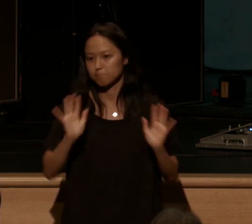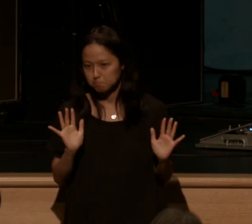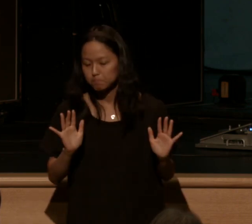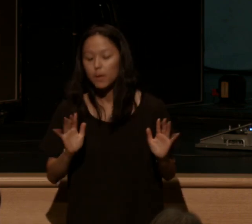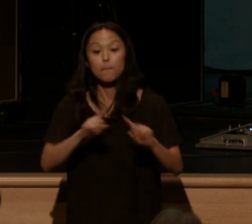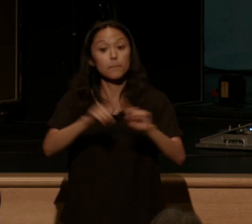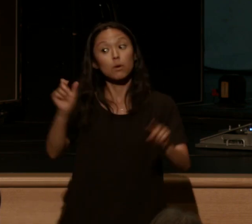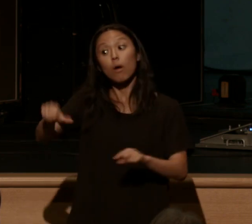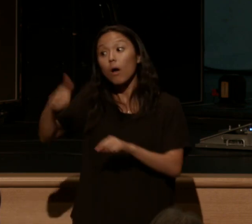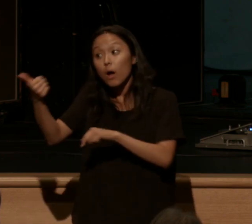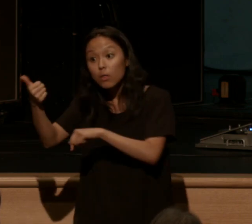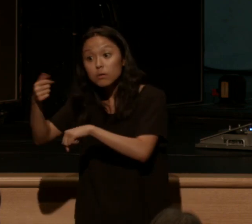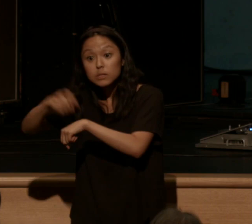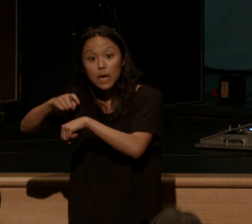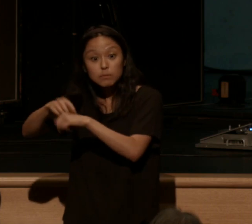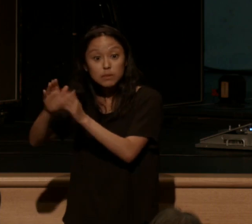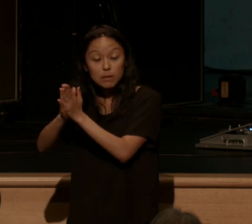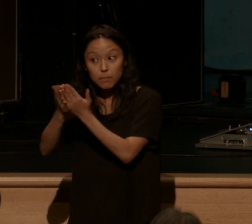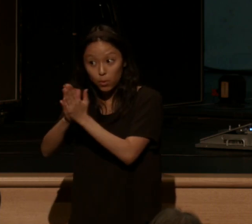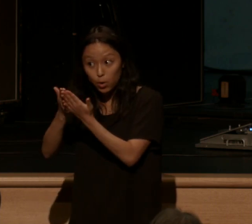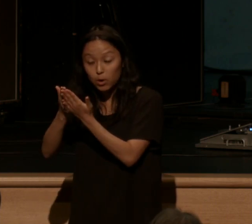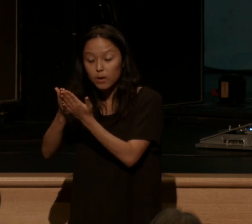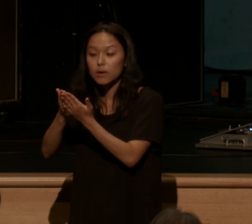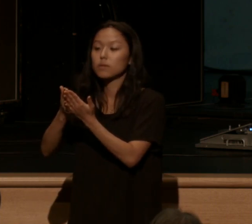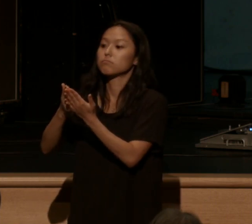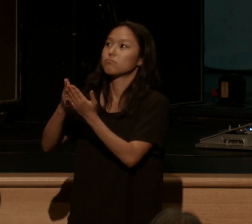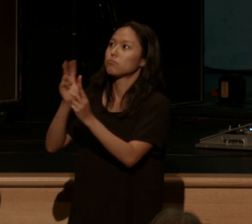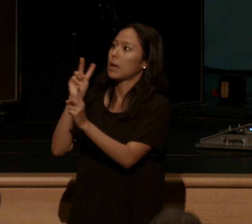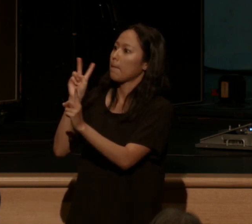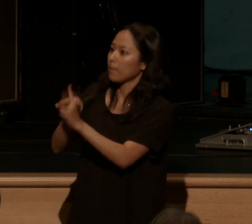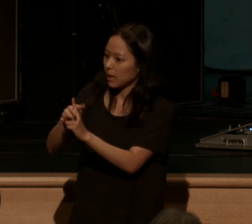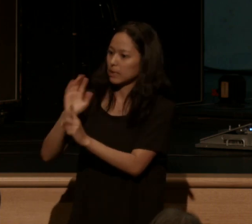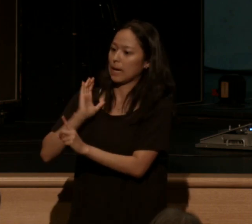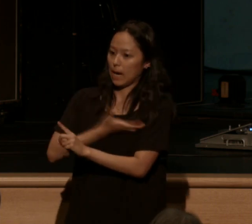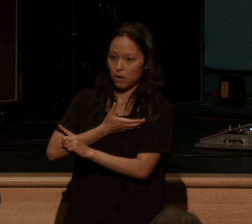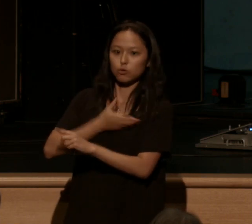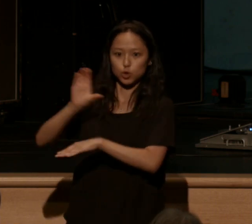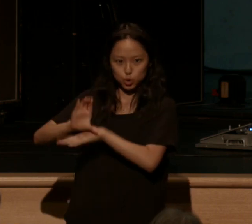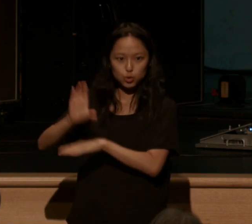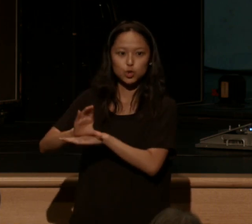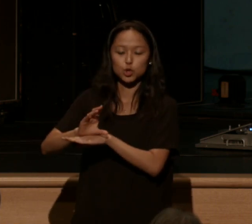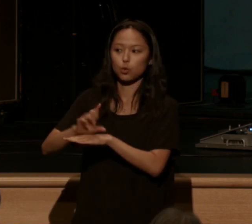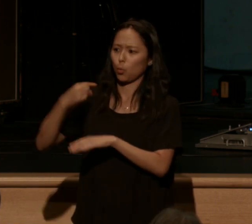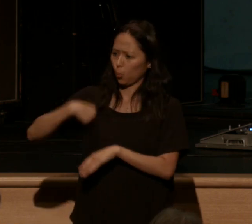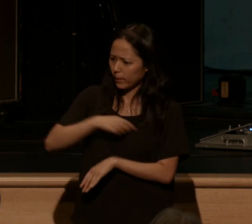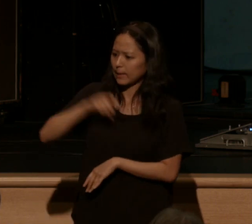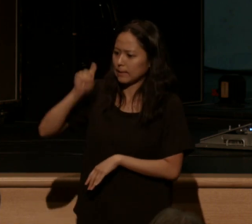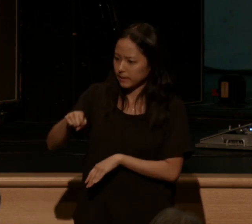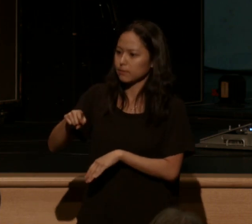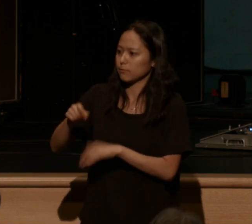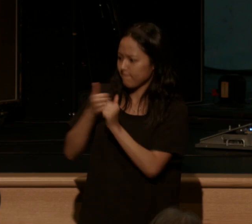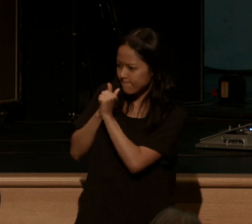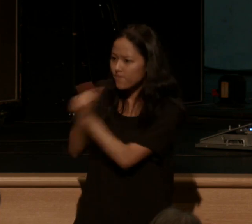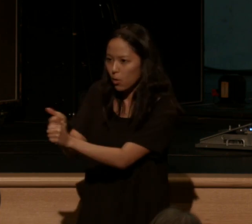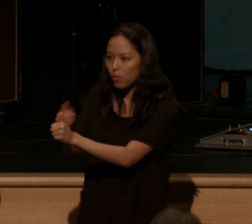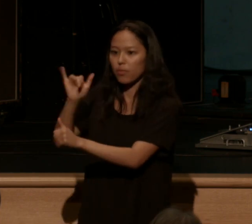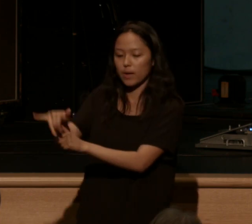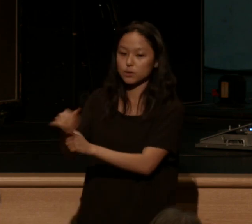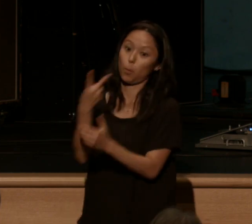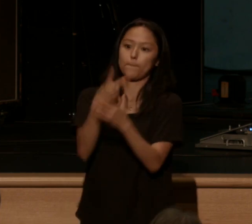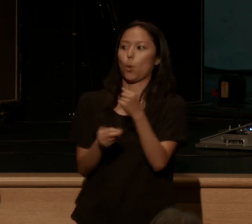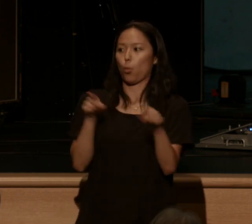right? But there are other times in the book of Acts, it is a prescription for the church. This is how you're supposed to do it. So both will